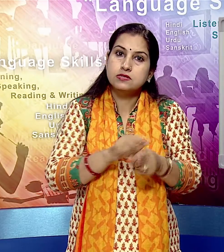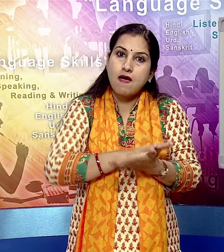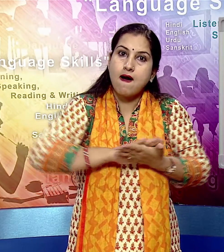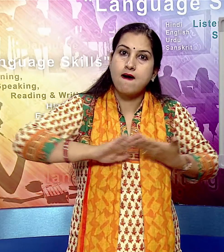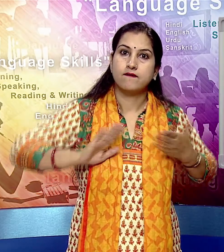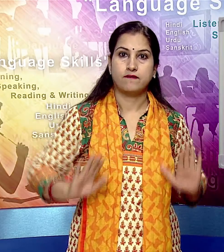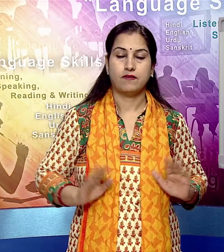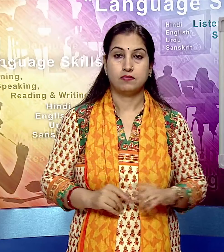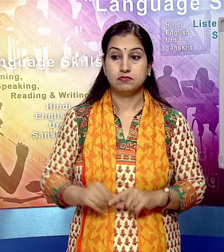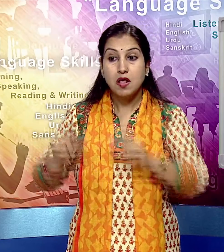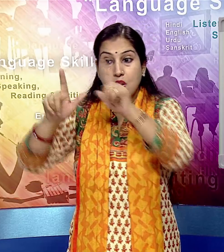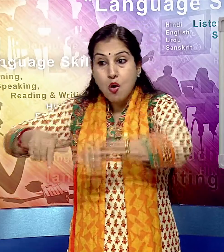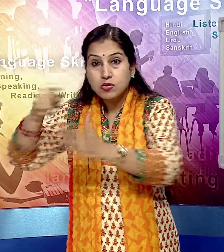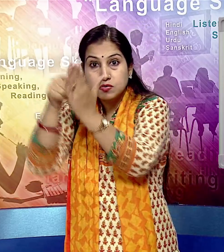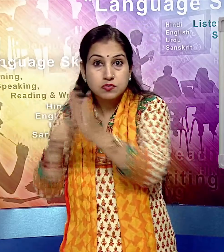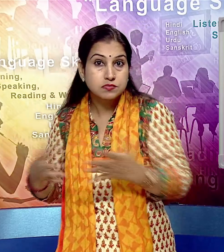and the disadvantages are: